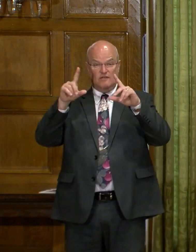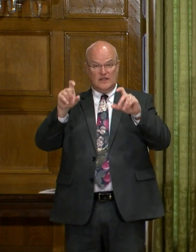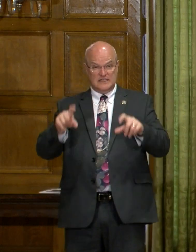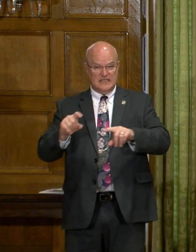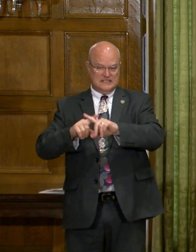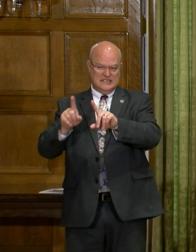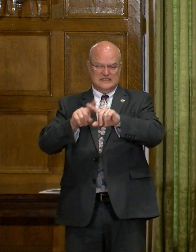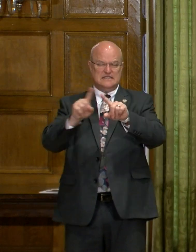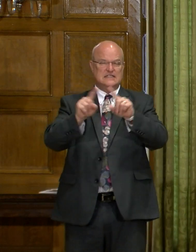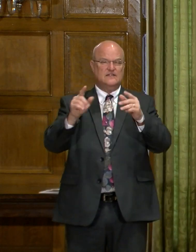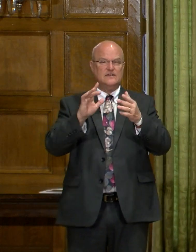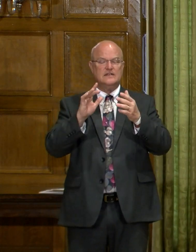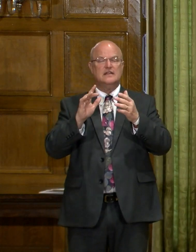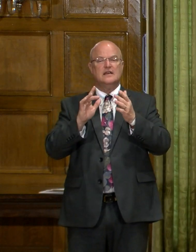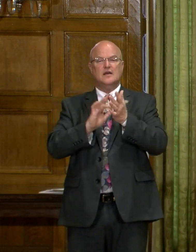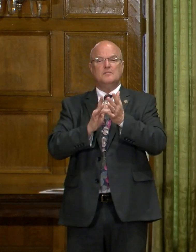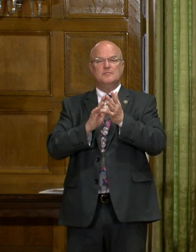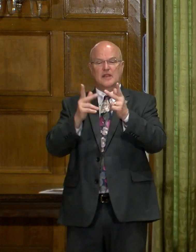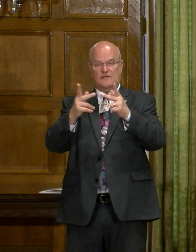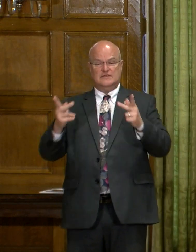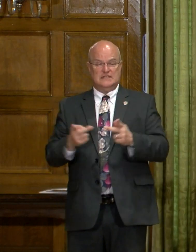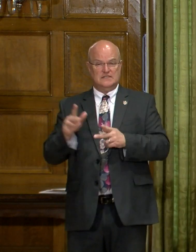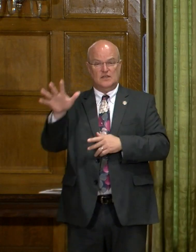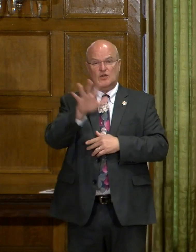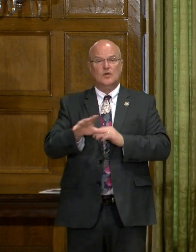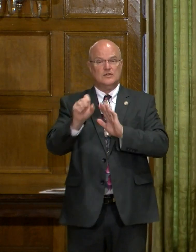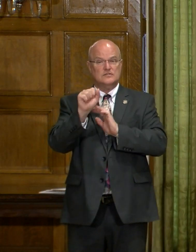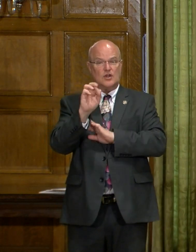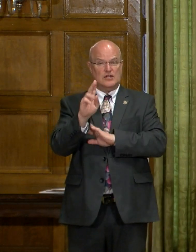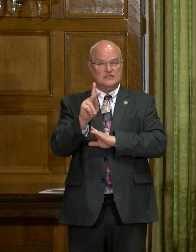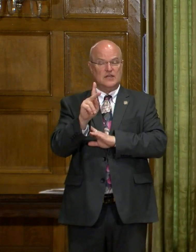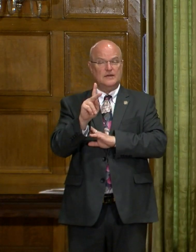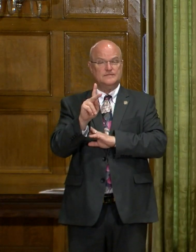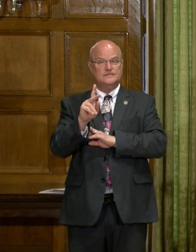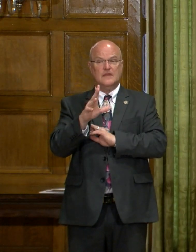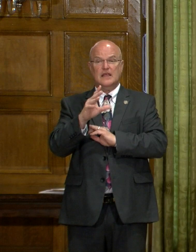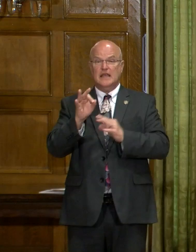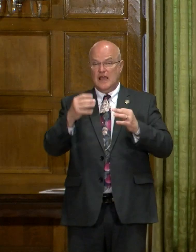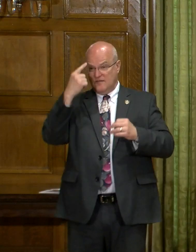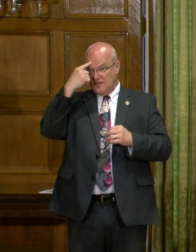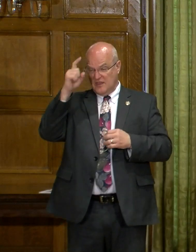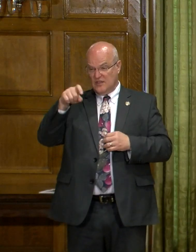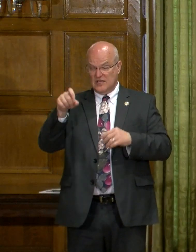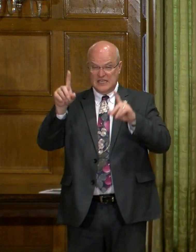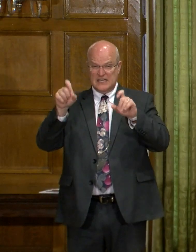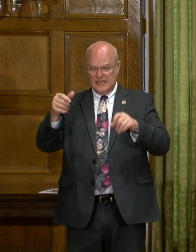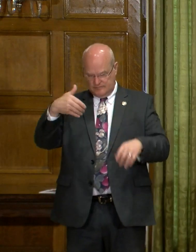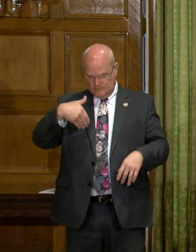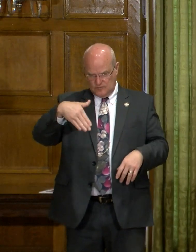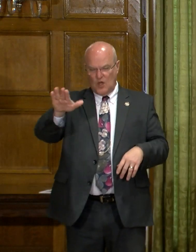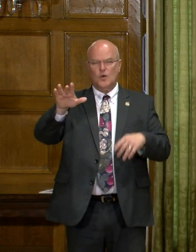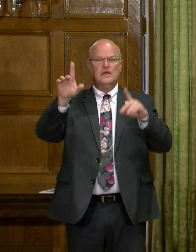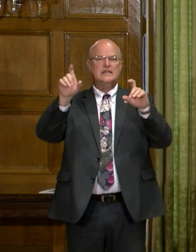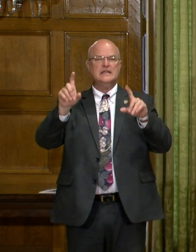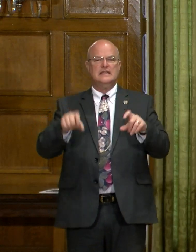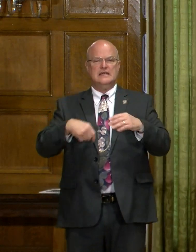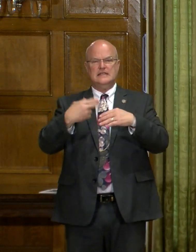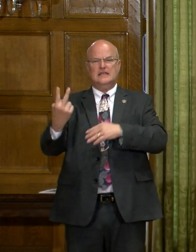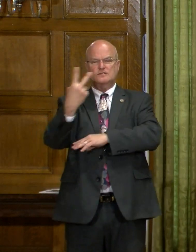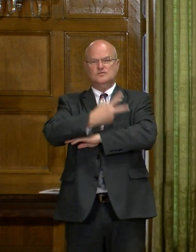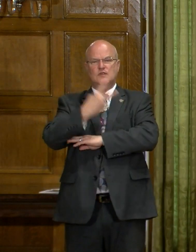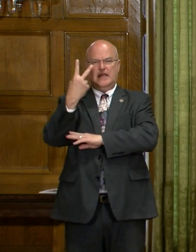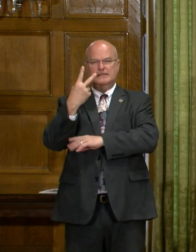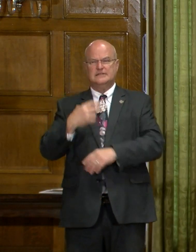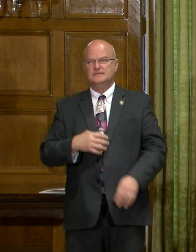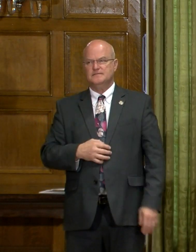in our different medical facilities across Arkansas. And if you think you need a test, go in and get a test in the next 2